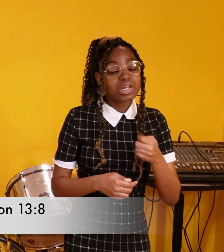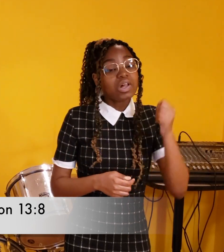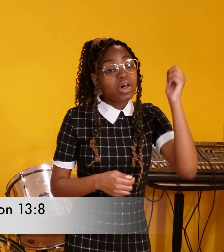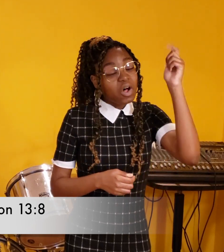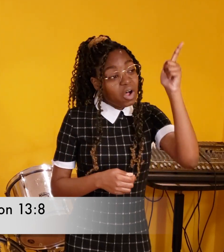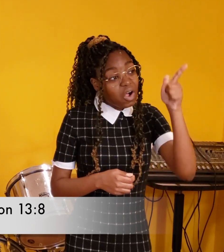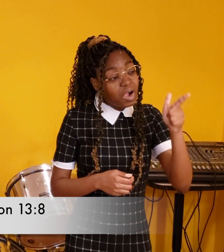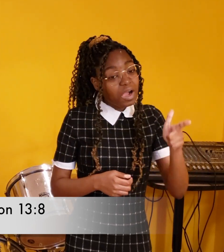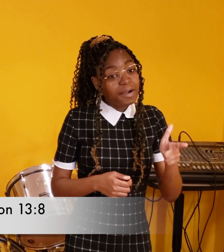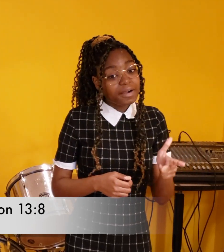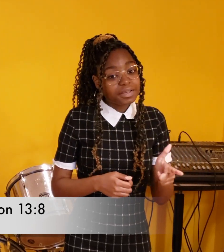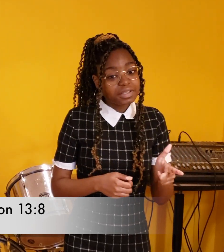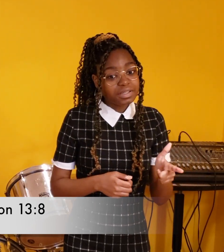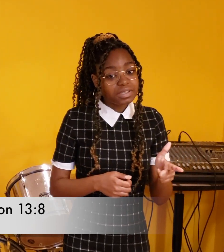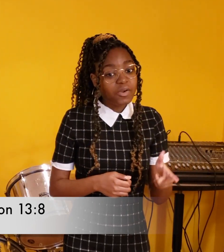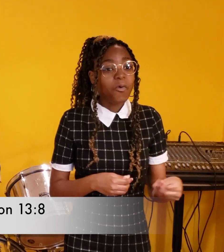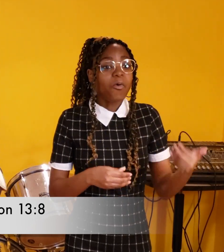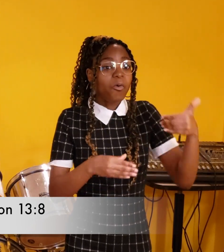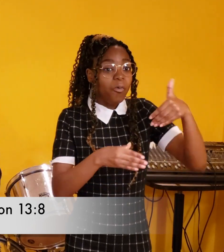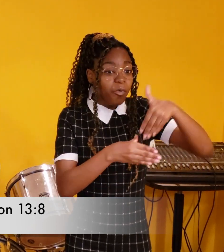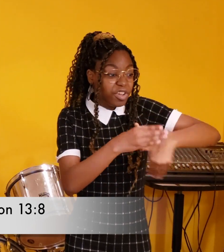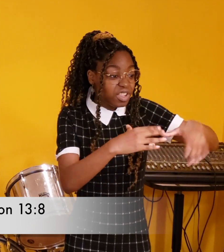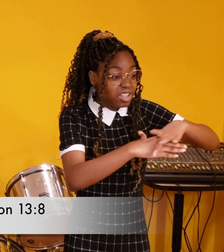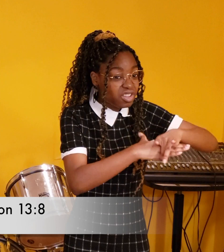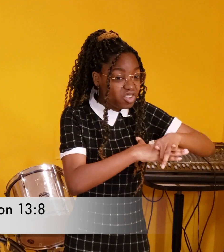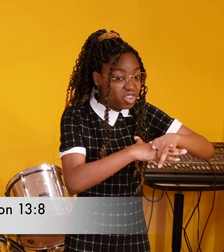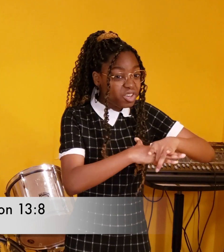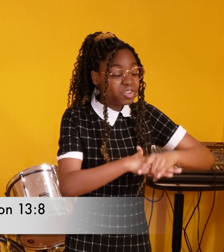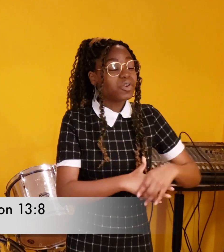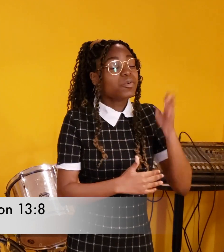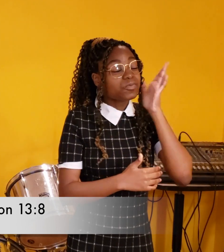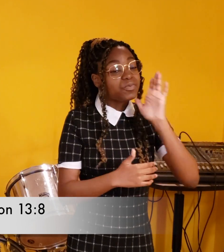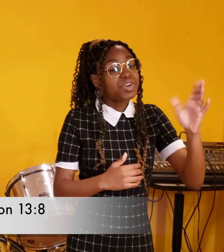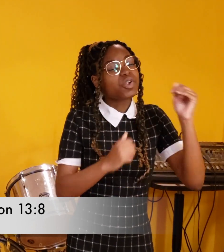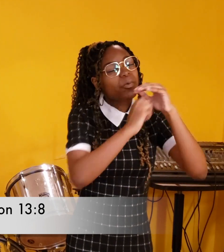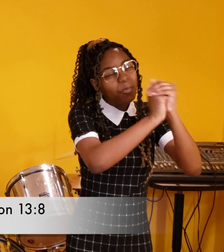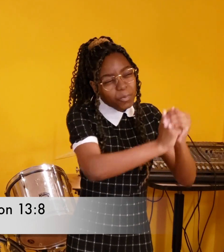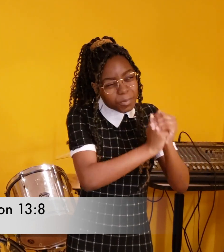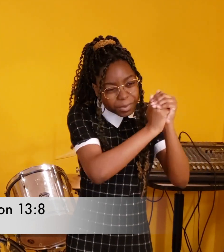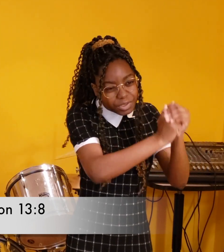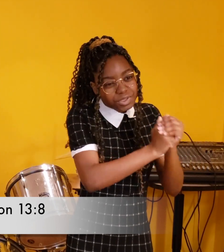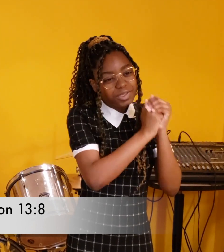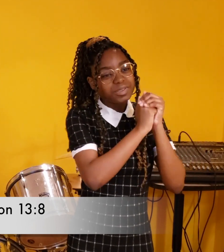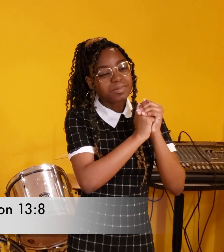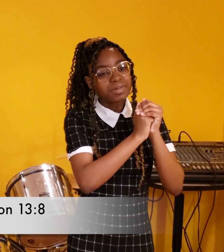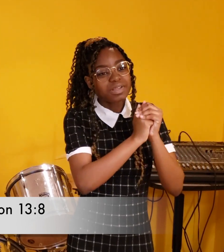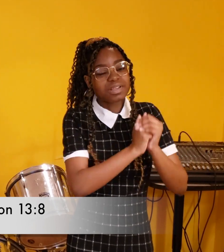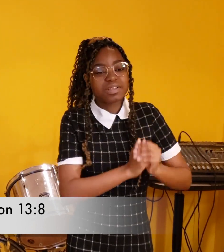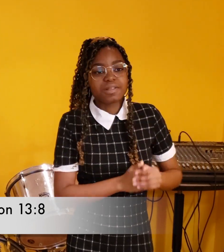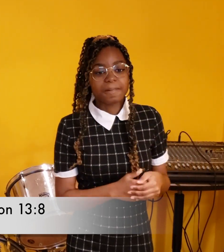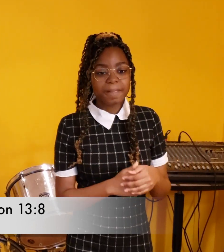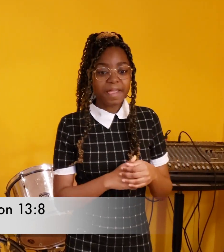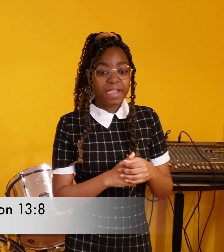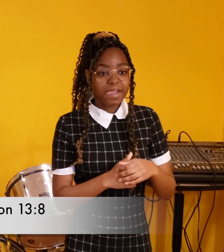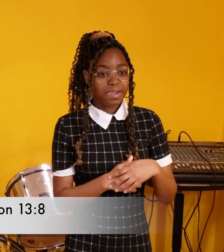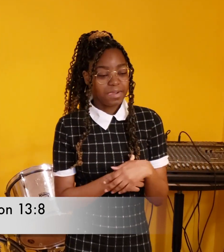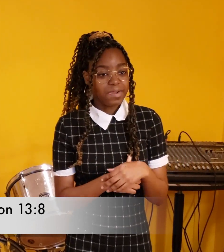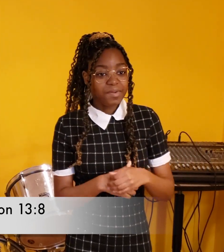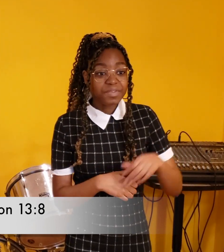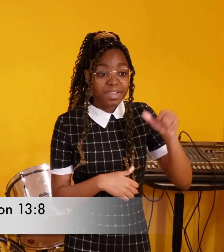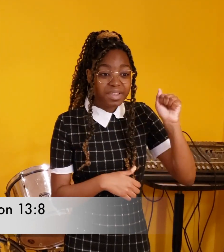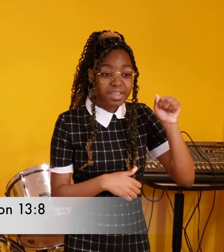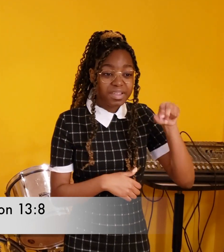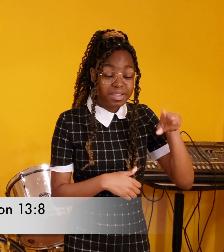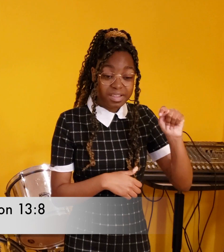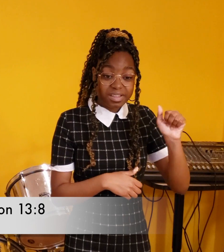all that dwell upon the earth shall worship him." You know, talking about him, talking about the Antichrist, okay? So it says, "And